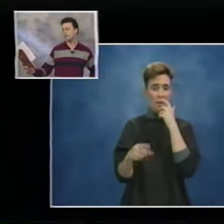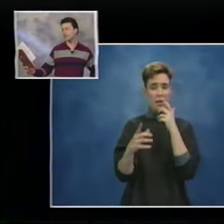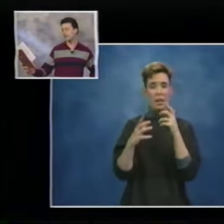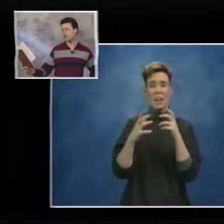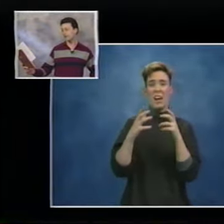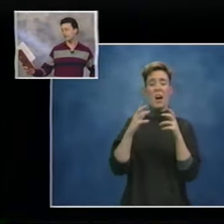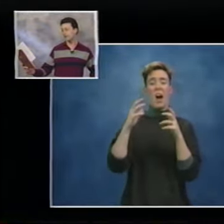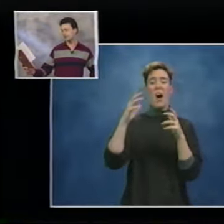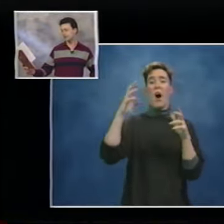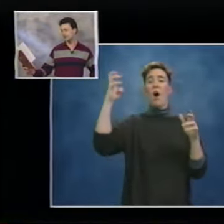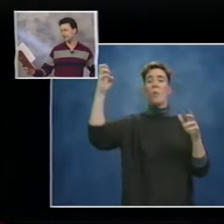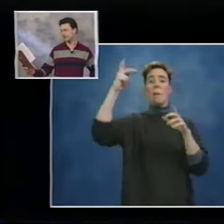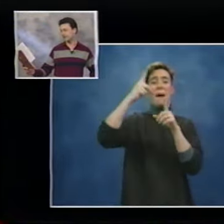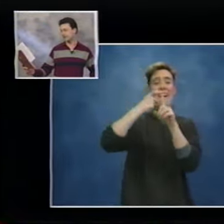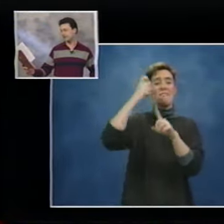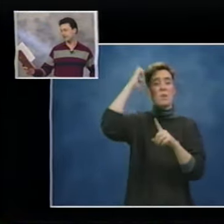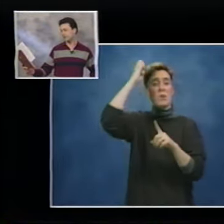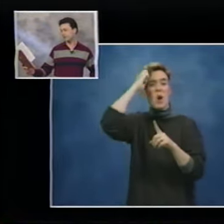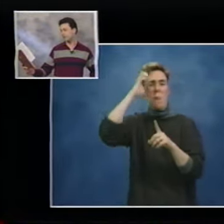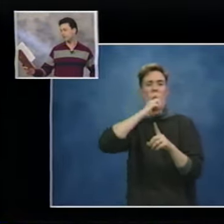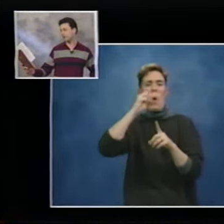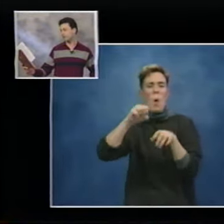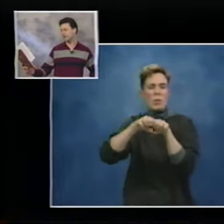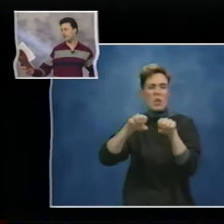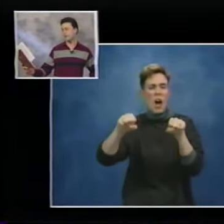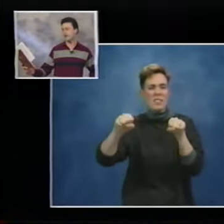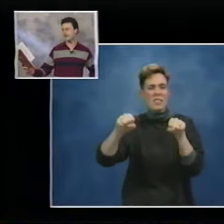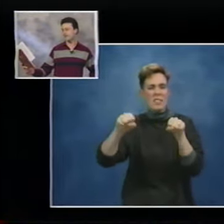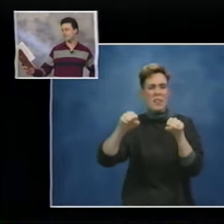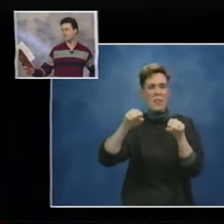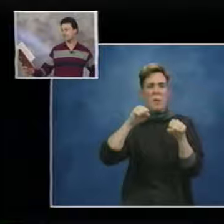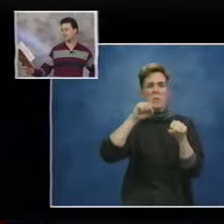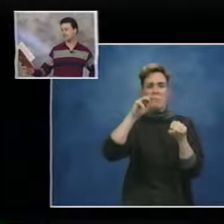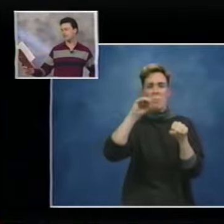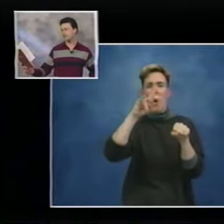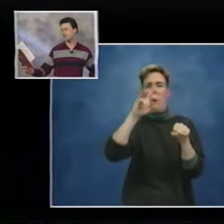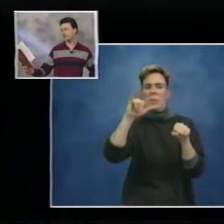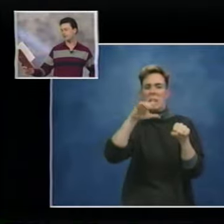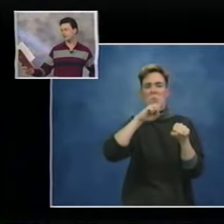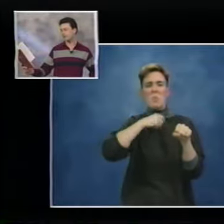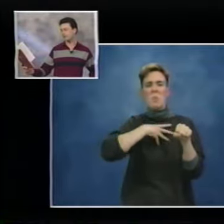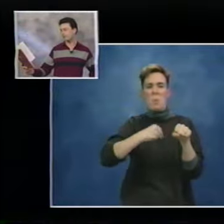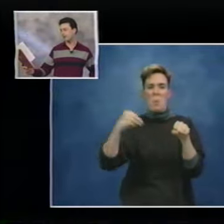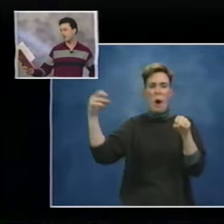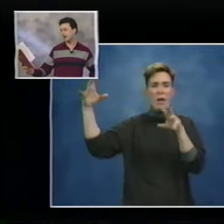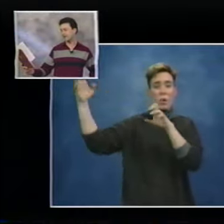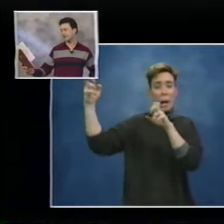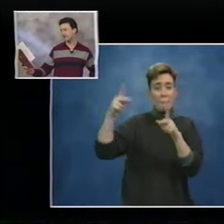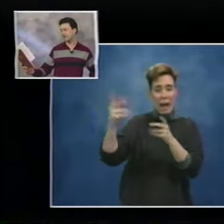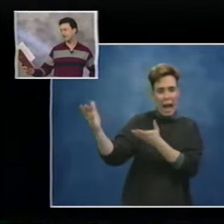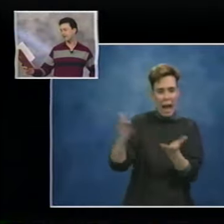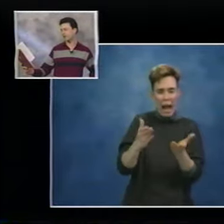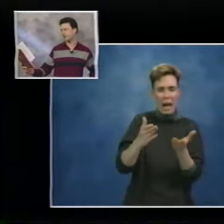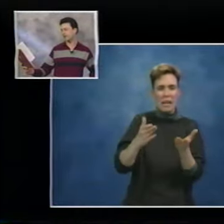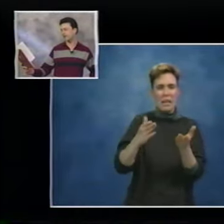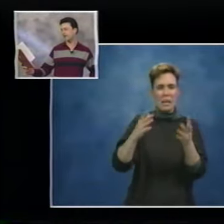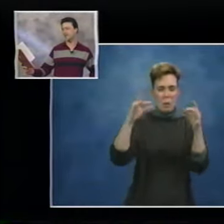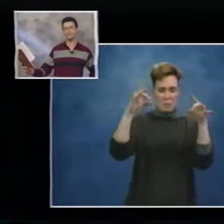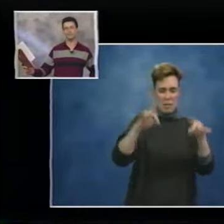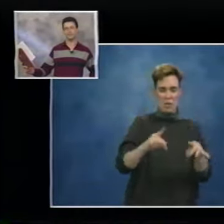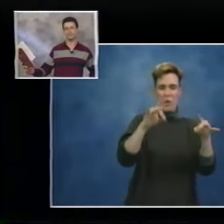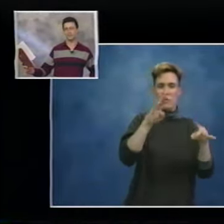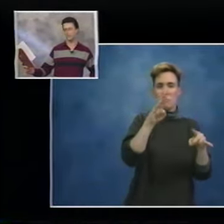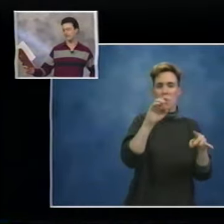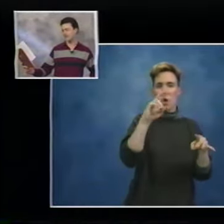old sausage that had been rejected and that was moldy and white. It would be dosed with borax and glycerin